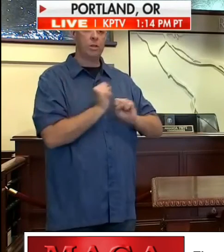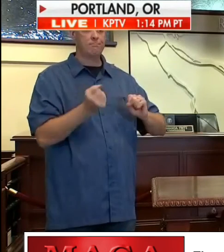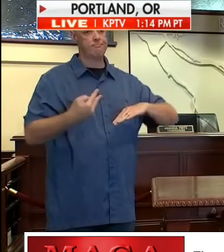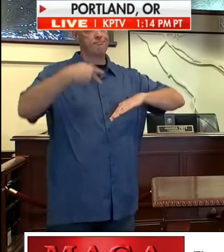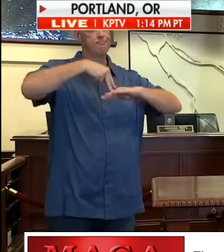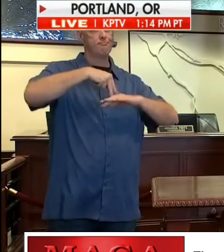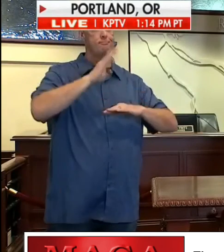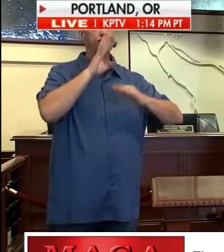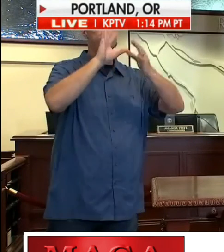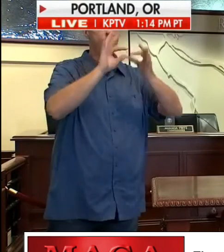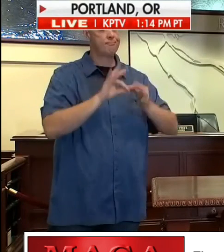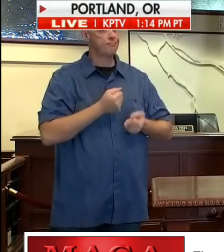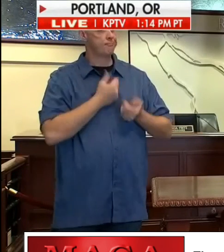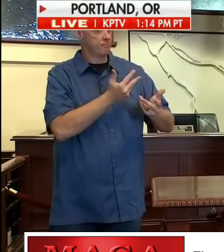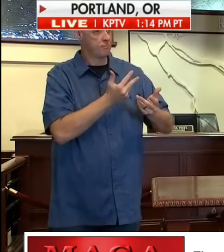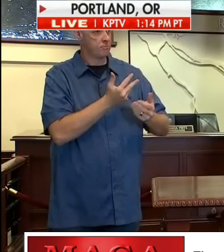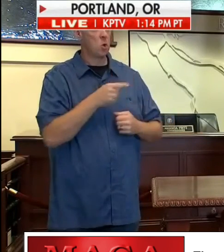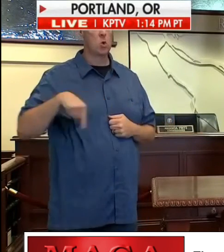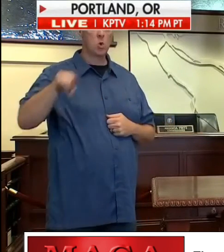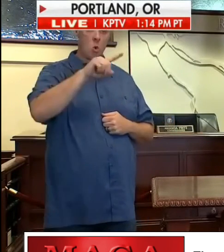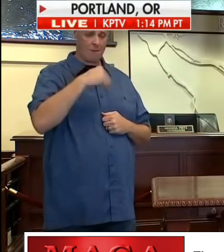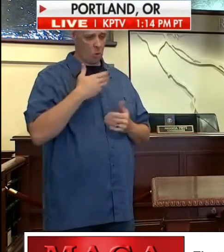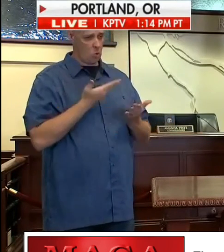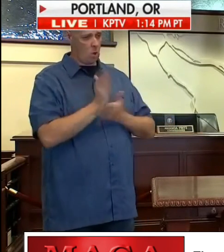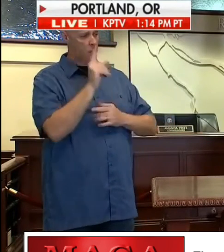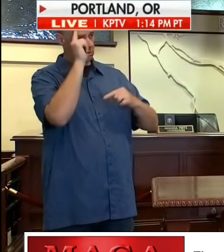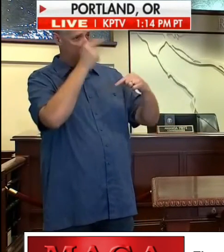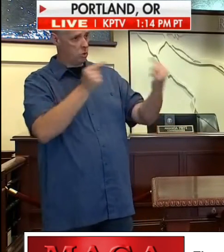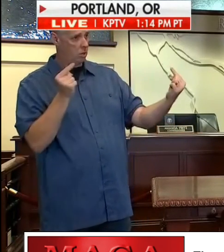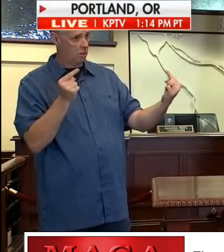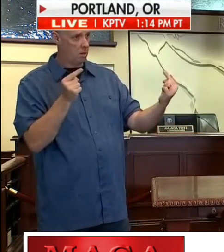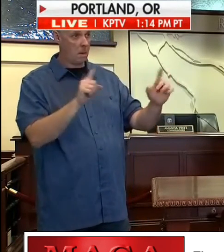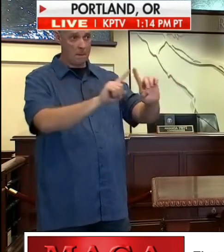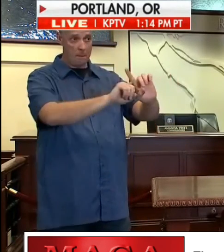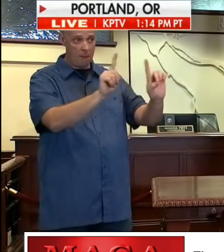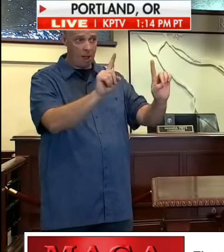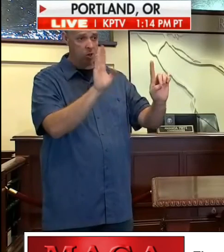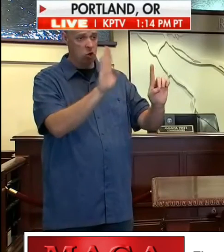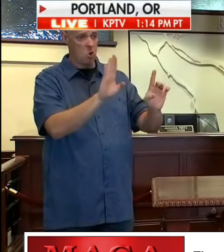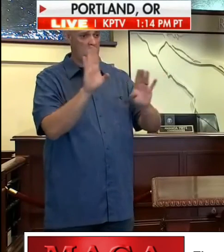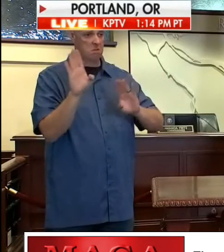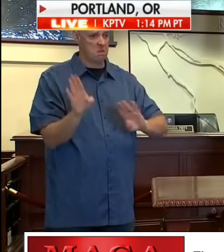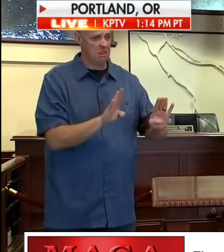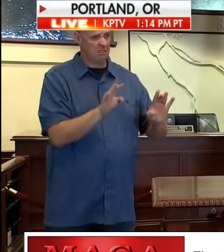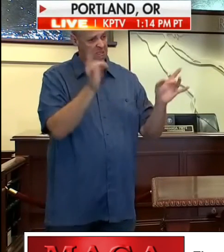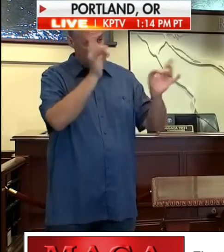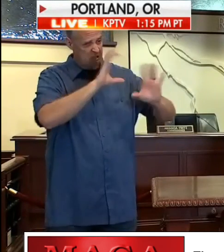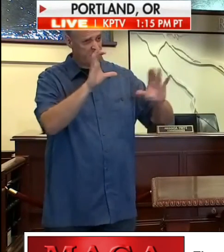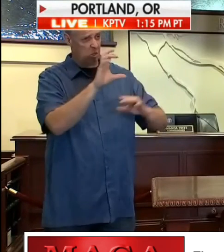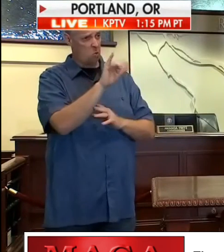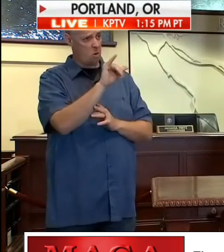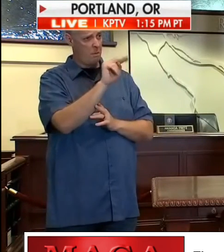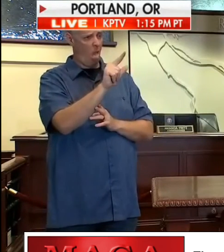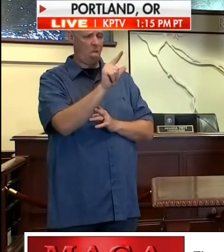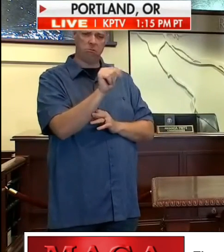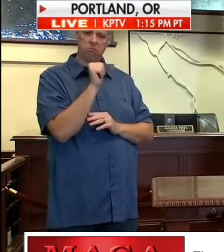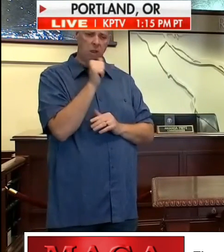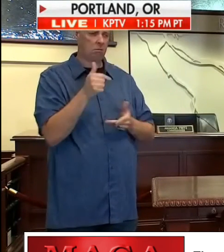and individuals are free to disagree. But criminal activity, especially violence, is out of bounds.